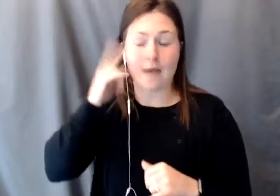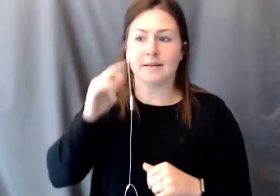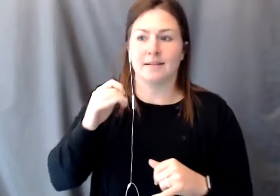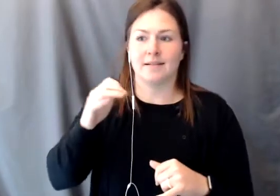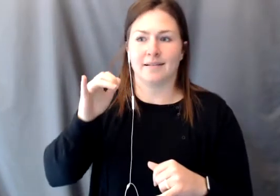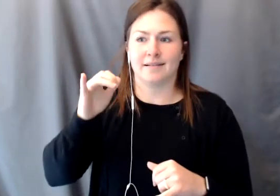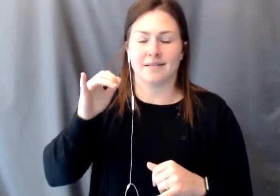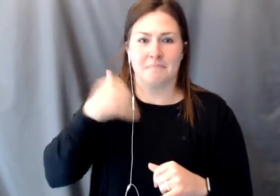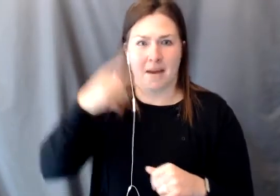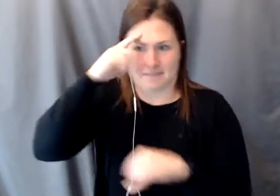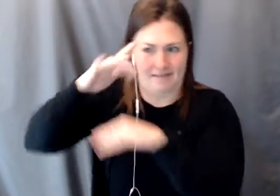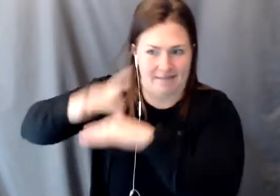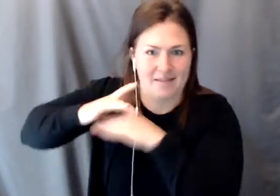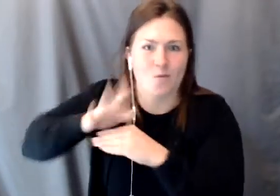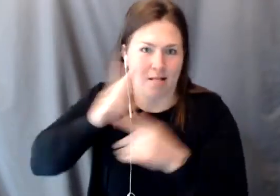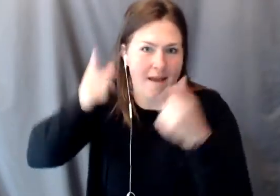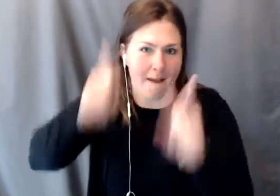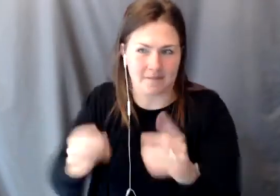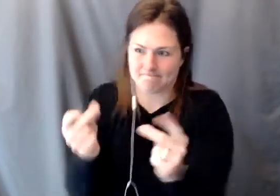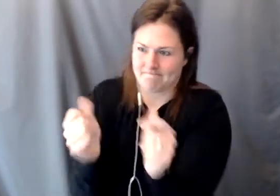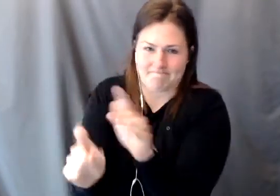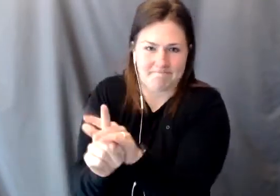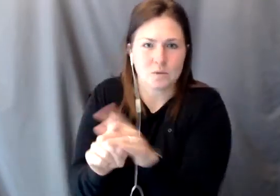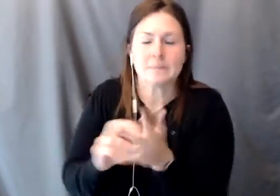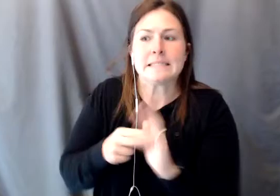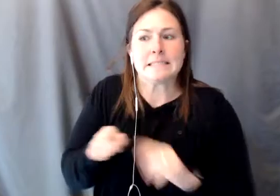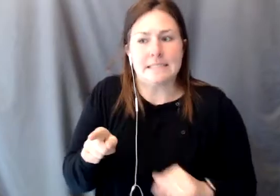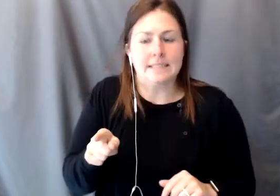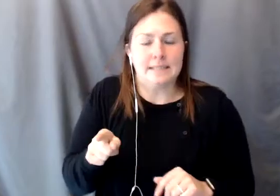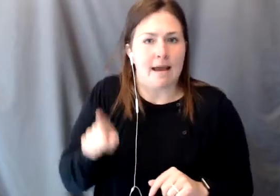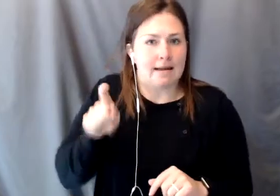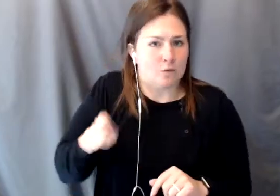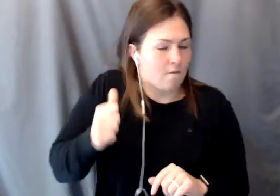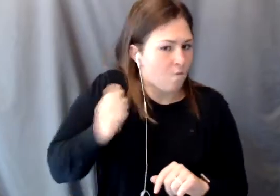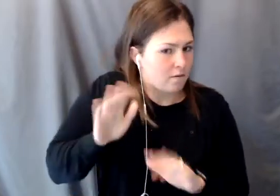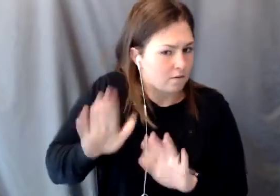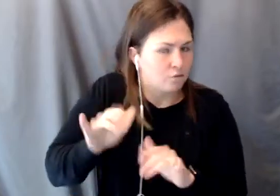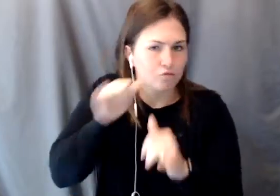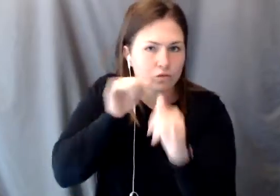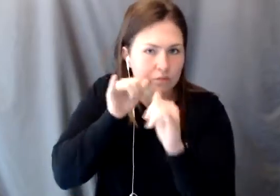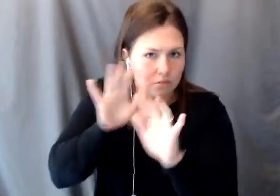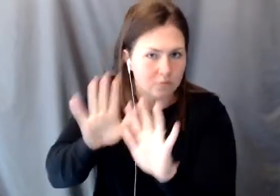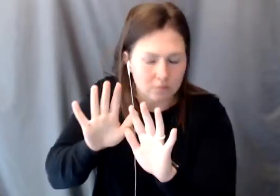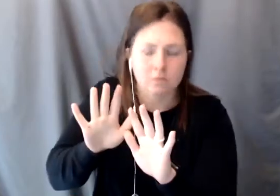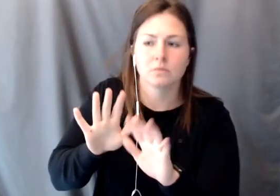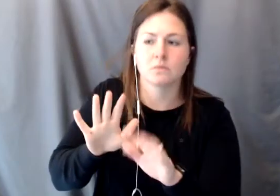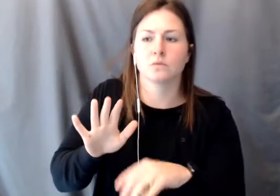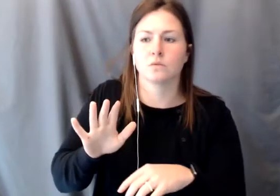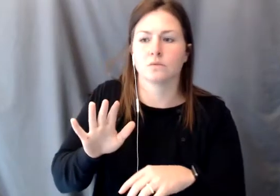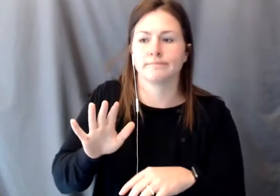keep me going. And so I knew I needed just, you know, to just stay away from that first drink. But how do you do that? How do